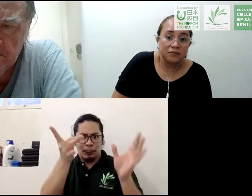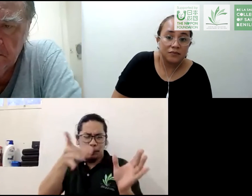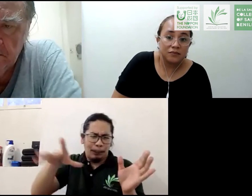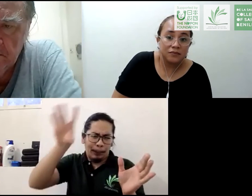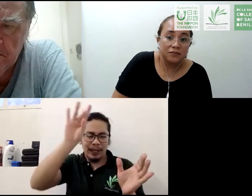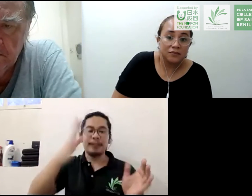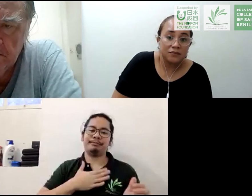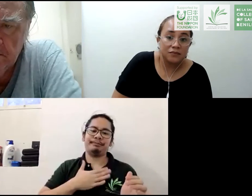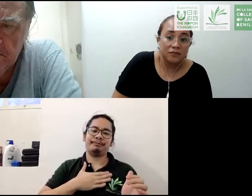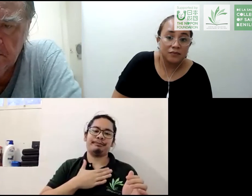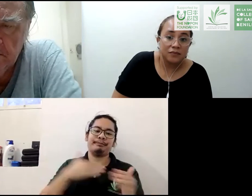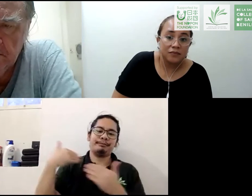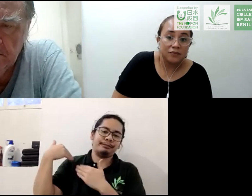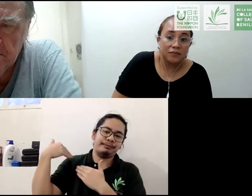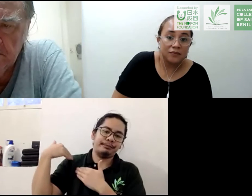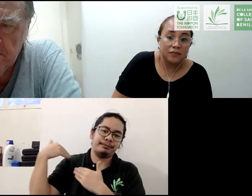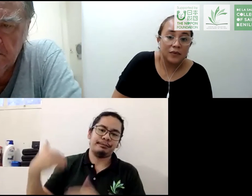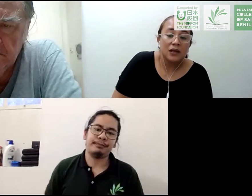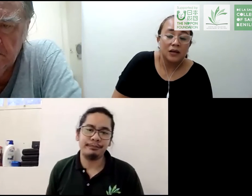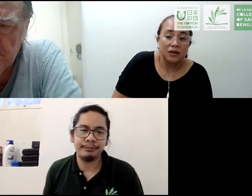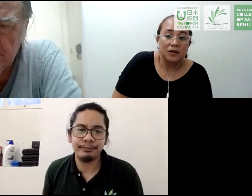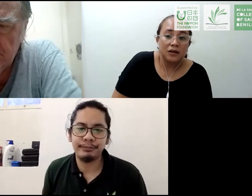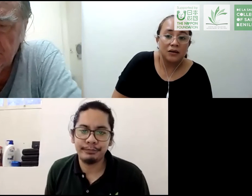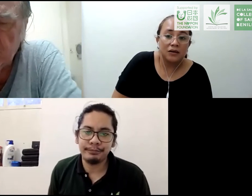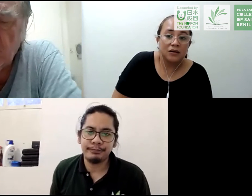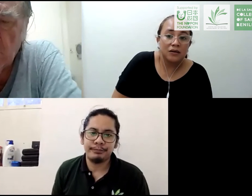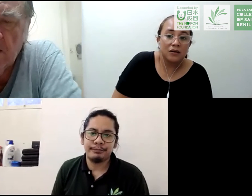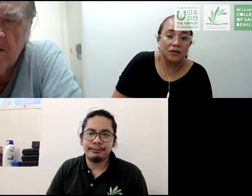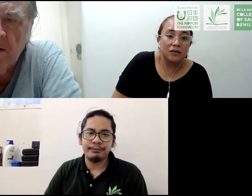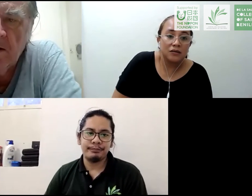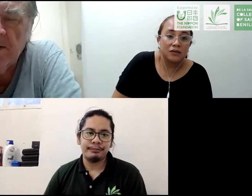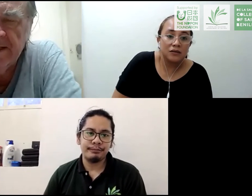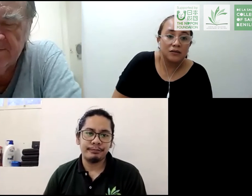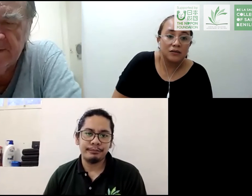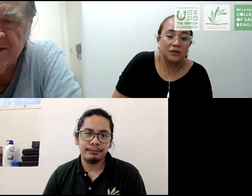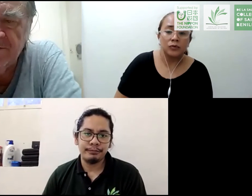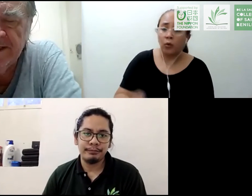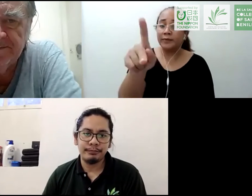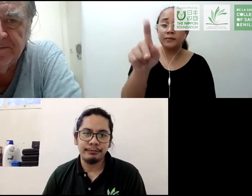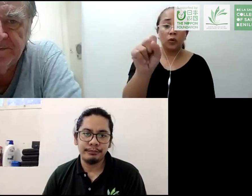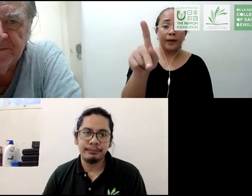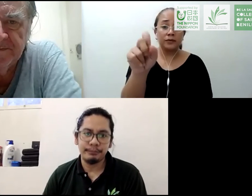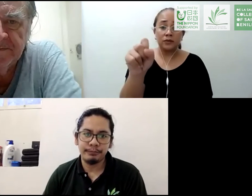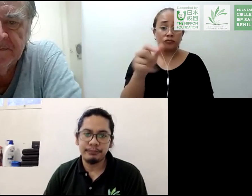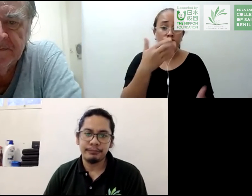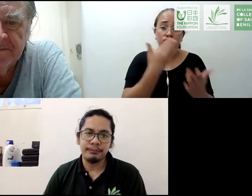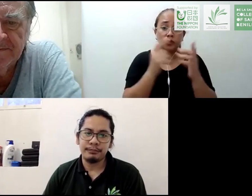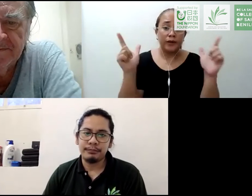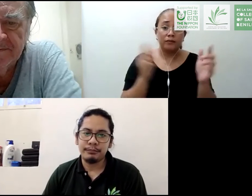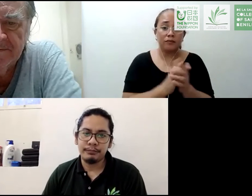all under me. I will be one responsible for the layout of Okay, that's everything. great.